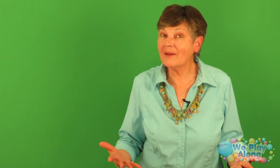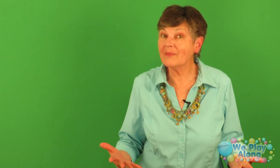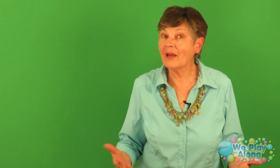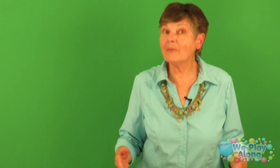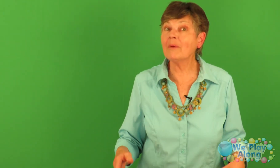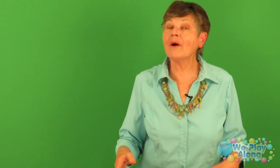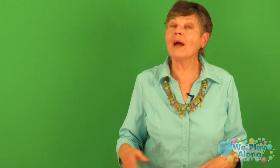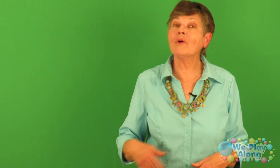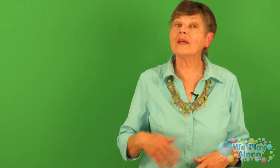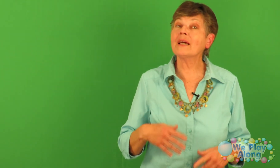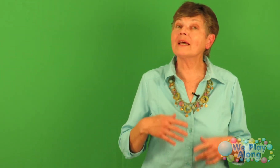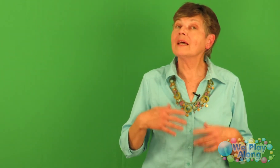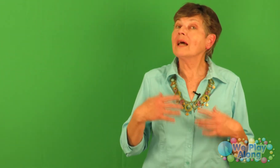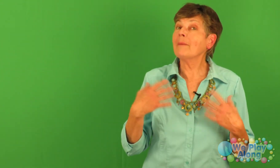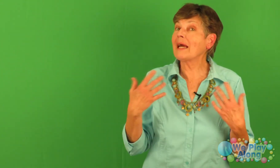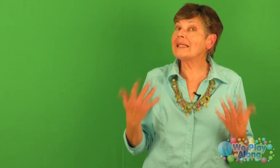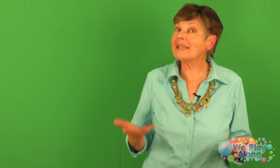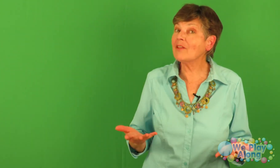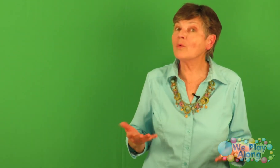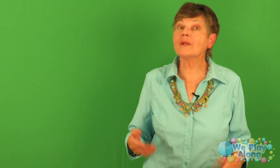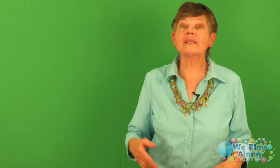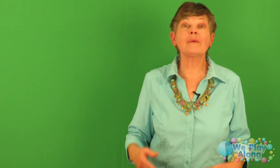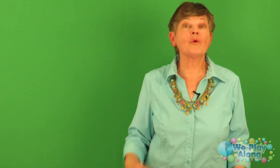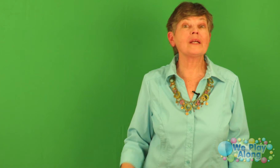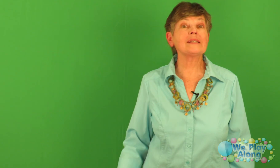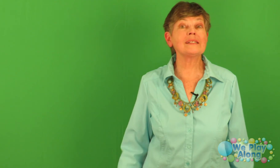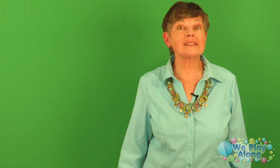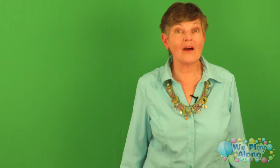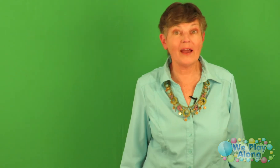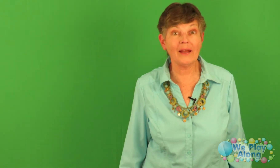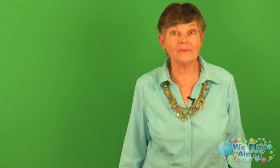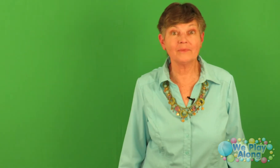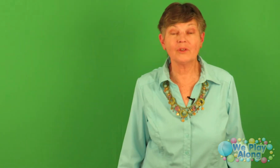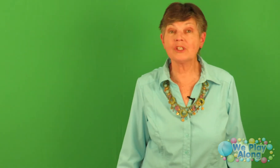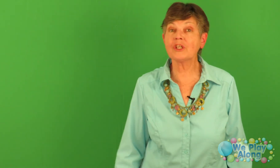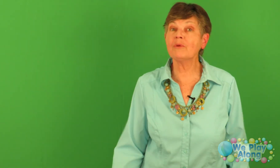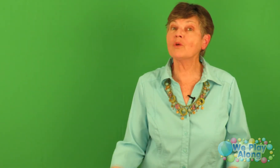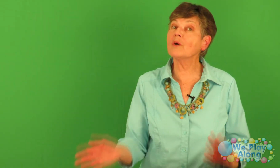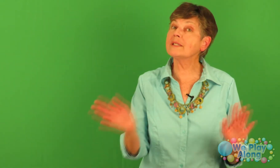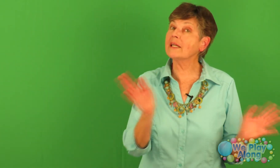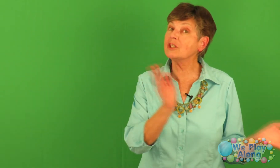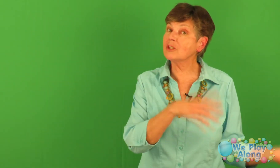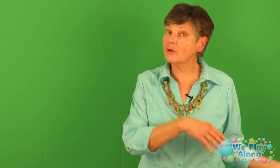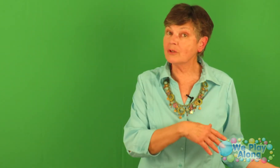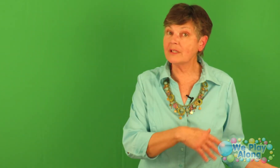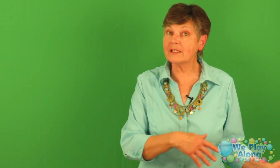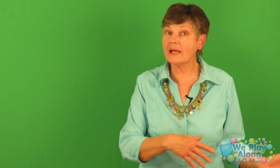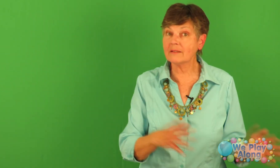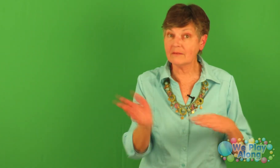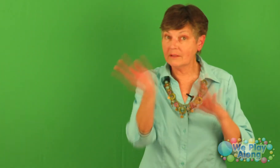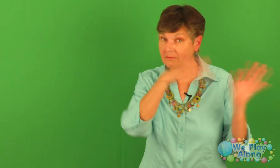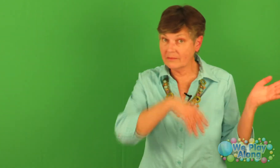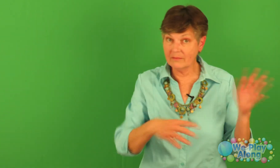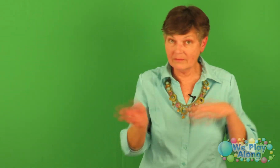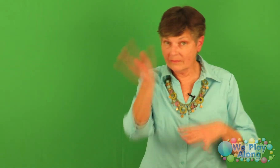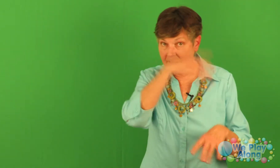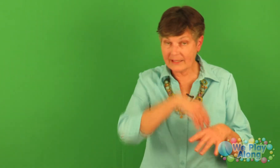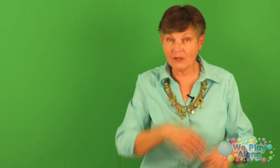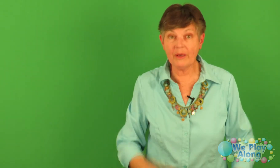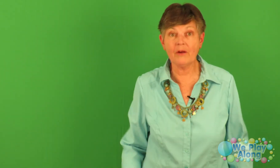Now remember, I'm not going to say the words that I'm going to sign. They're just going to be the words I just showed you this last little bit. Okay,